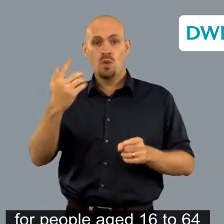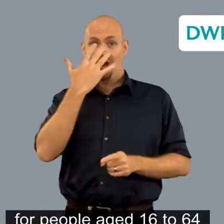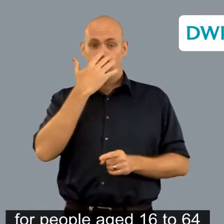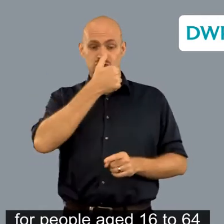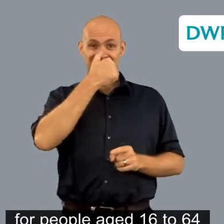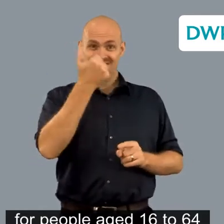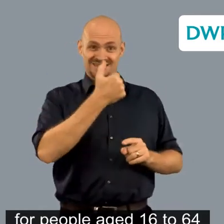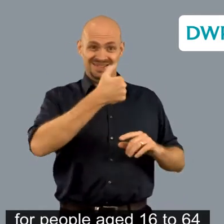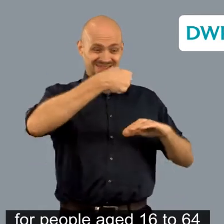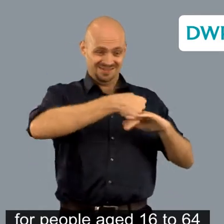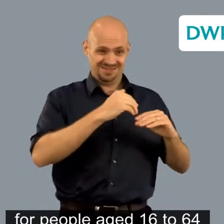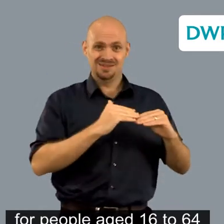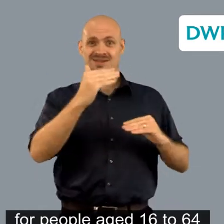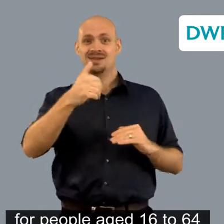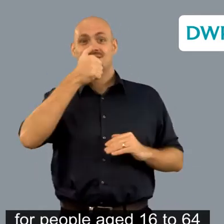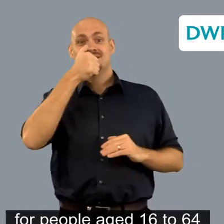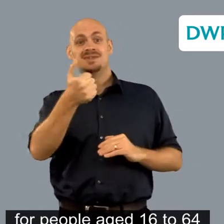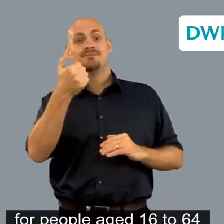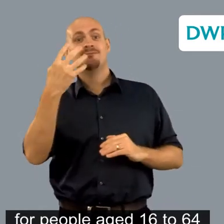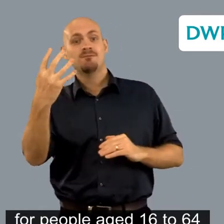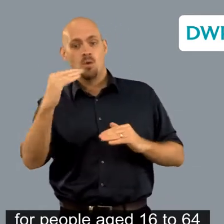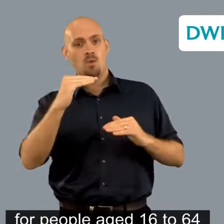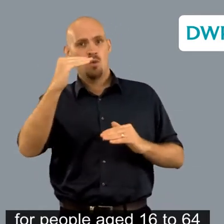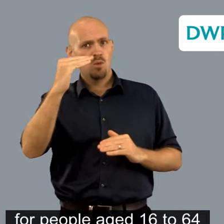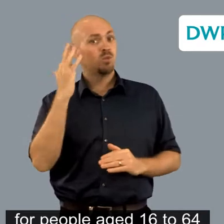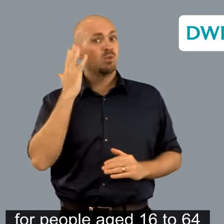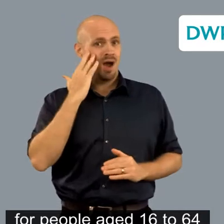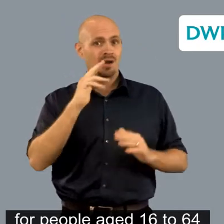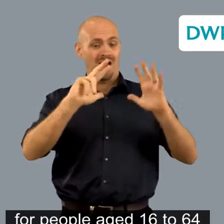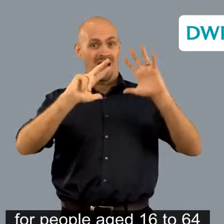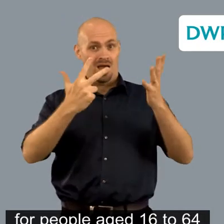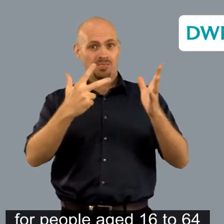to 64 from the 8th of April 2013.